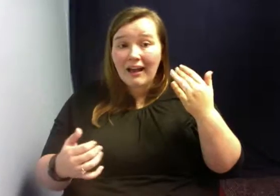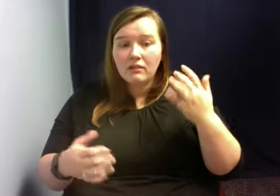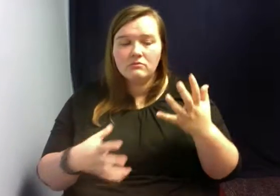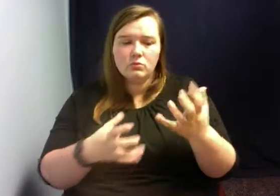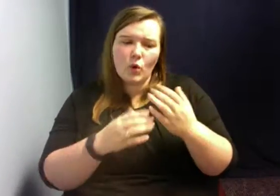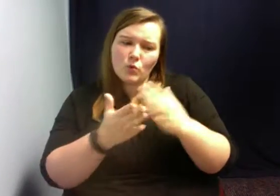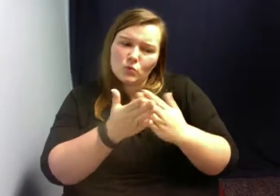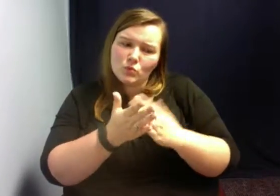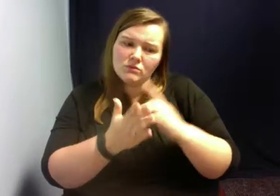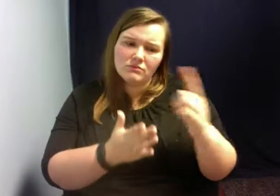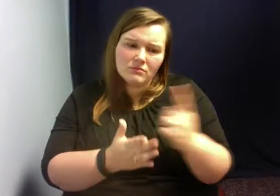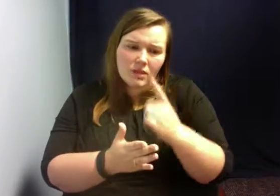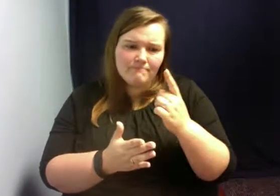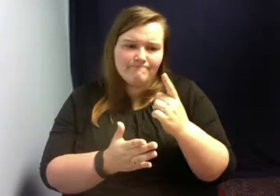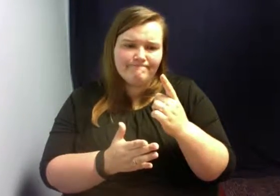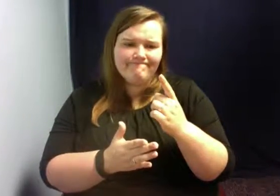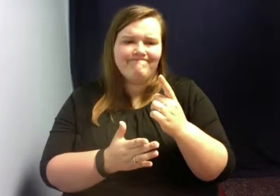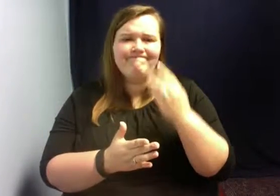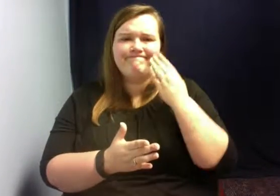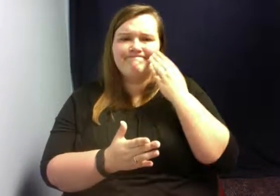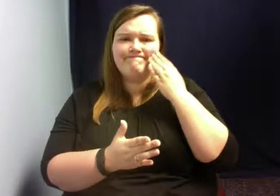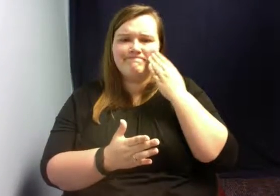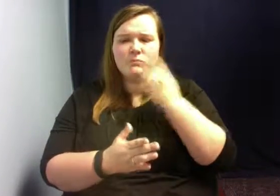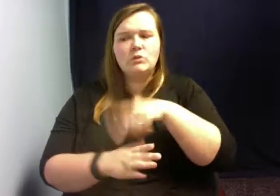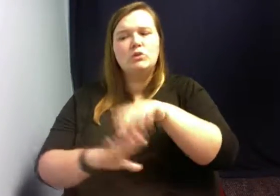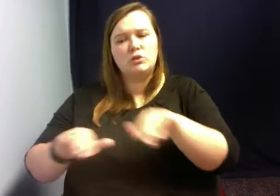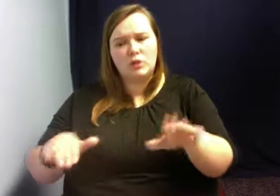that she knew her children would eat.